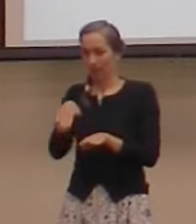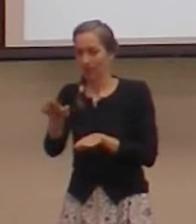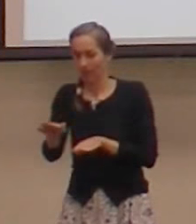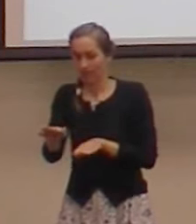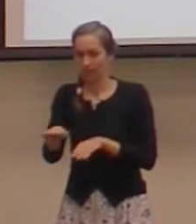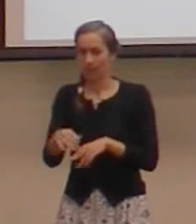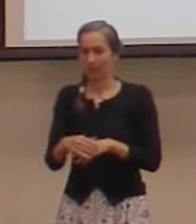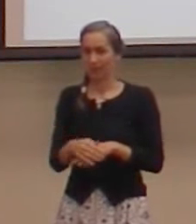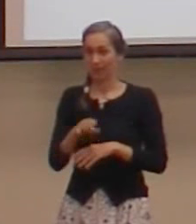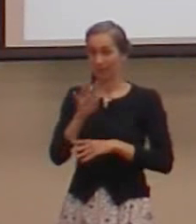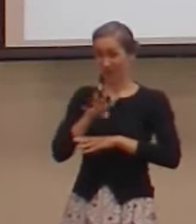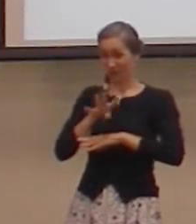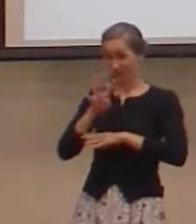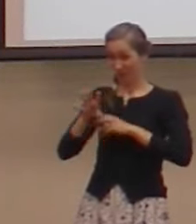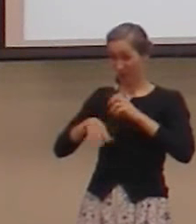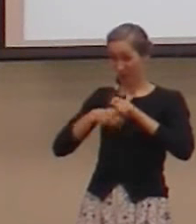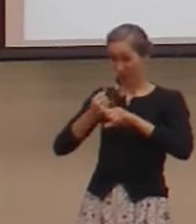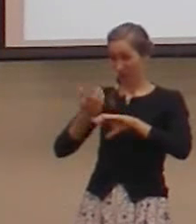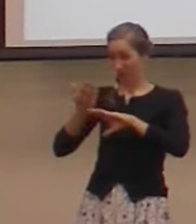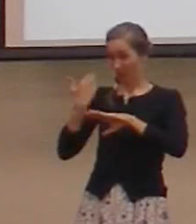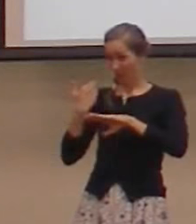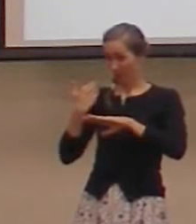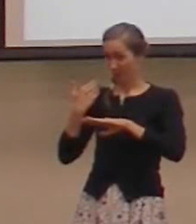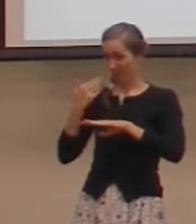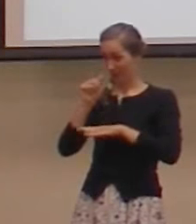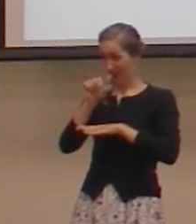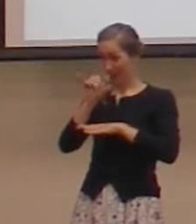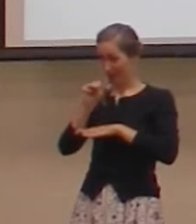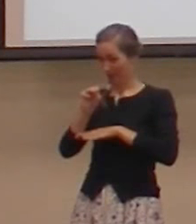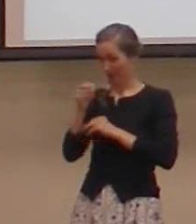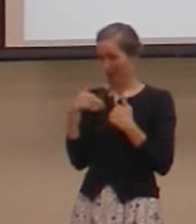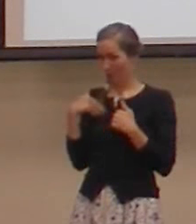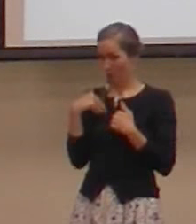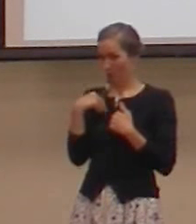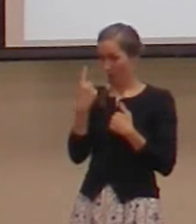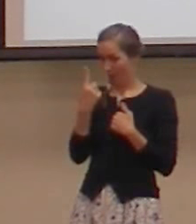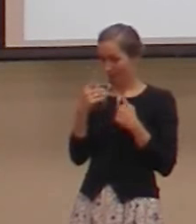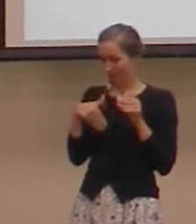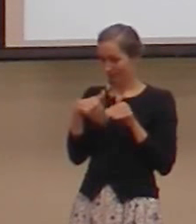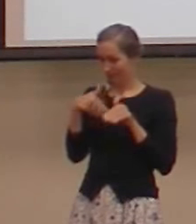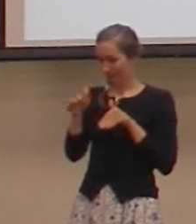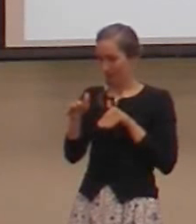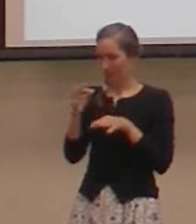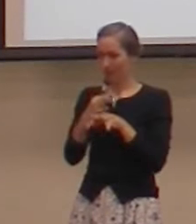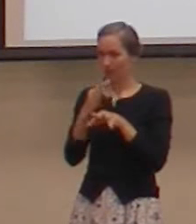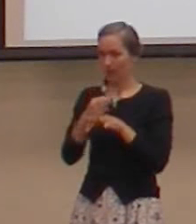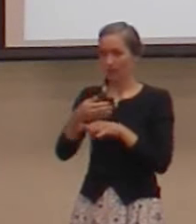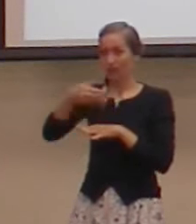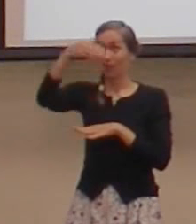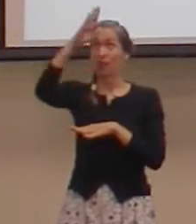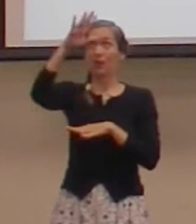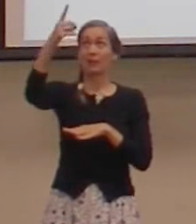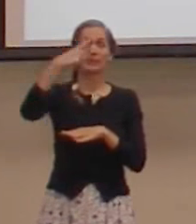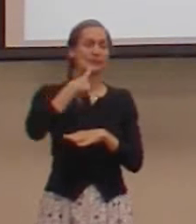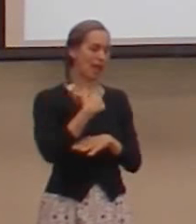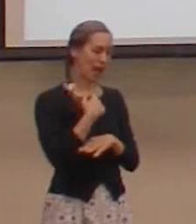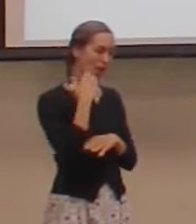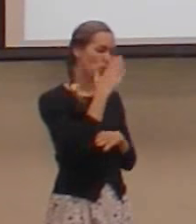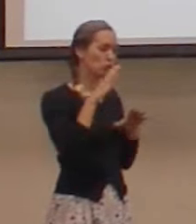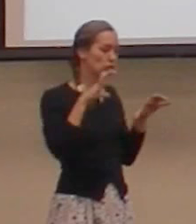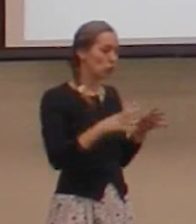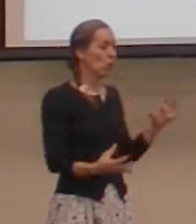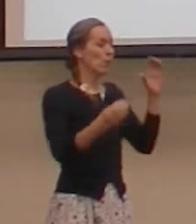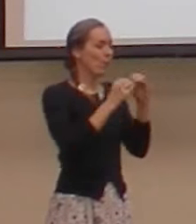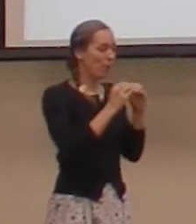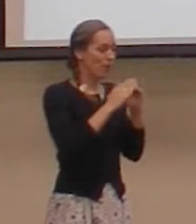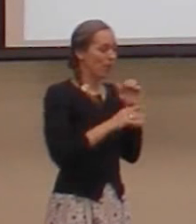faith 44 years ago. And with that step of faith, God said, I'm going to do immeasurably more than all you can ask or